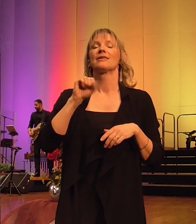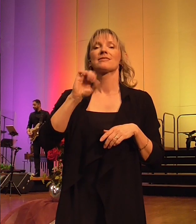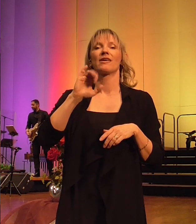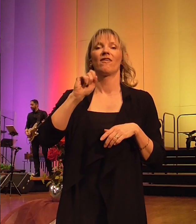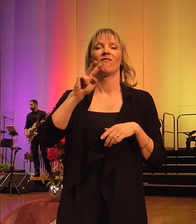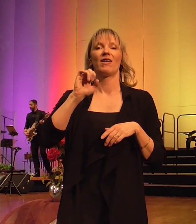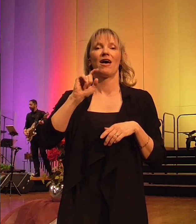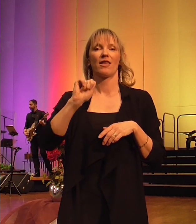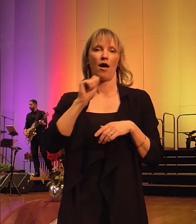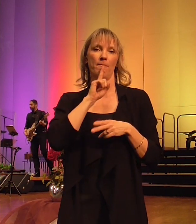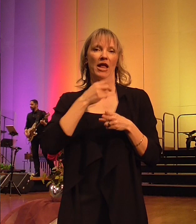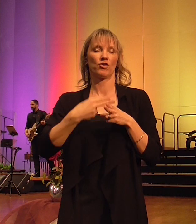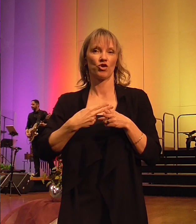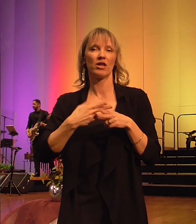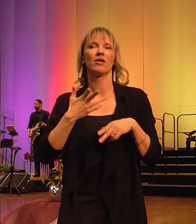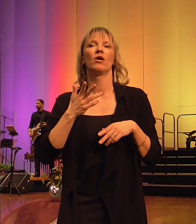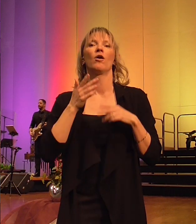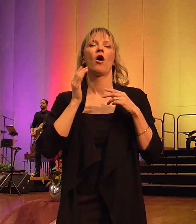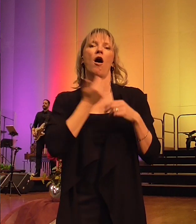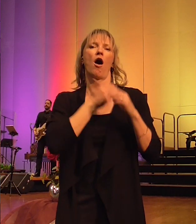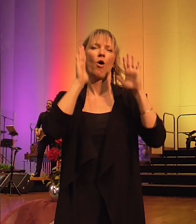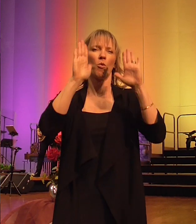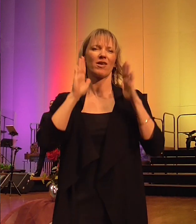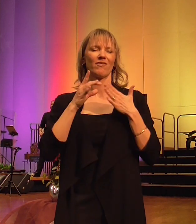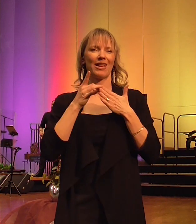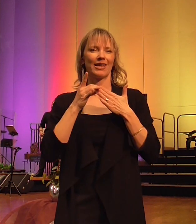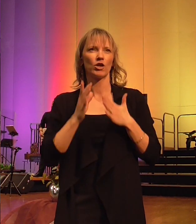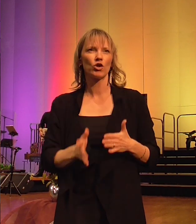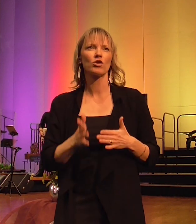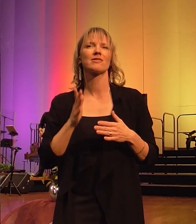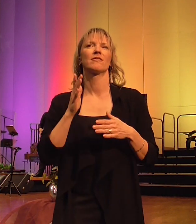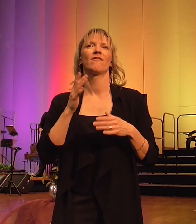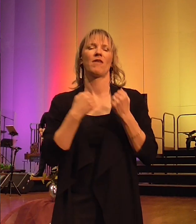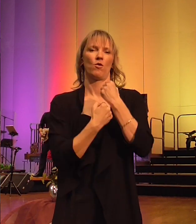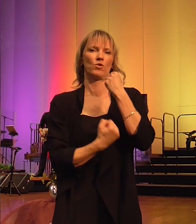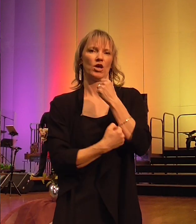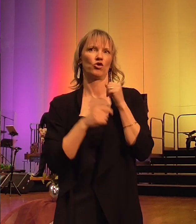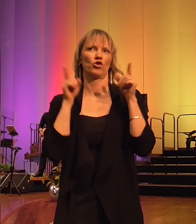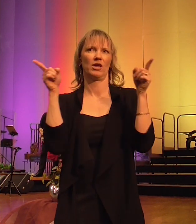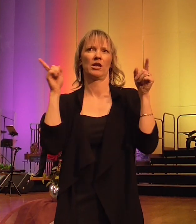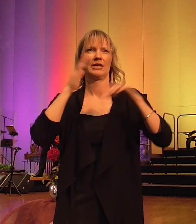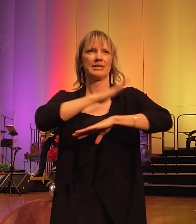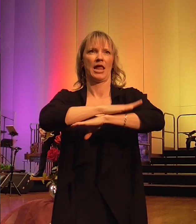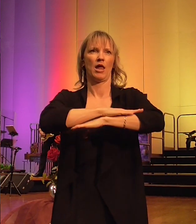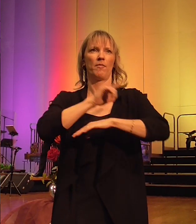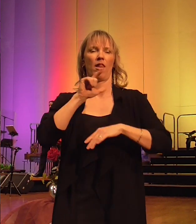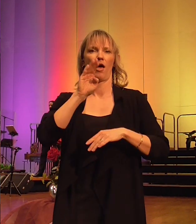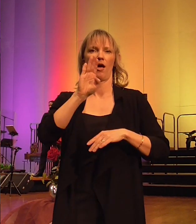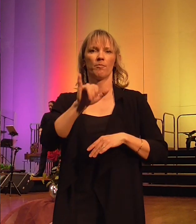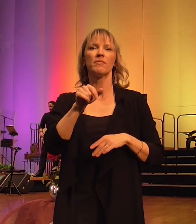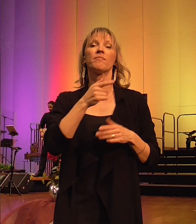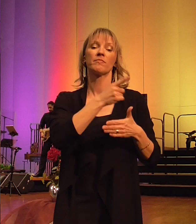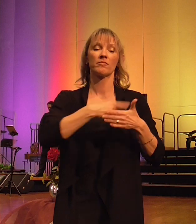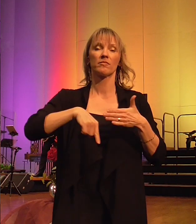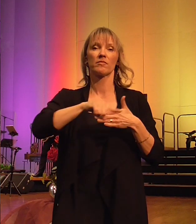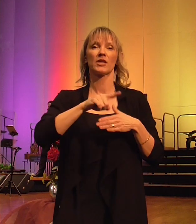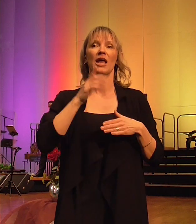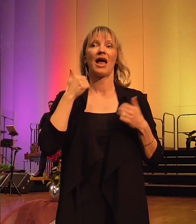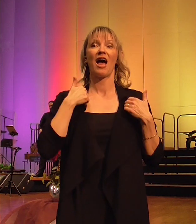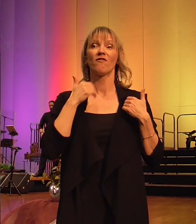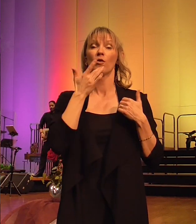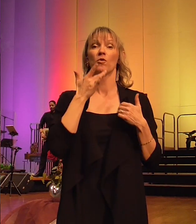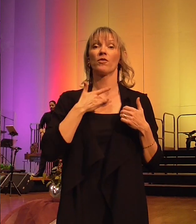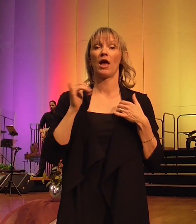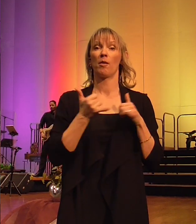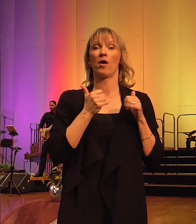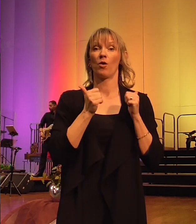again, our wonderful leaders of our Mile High Foundation are going to be at a table in the lobby. And next week, we're having a birthday party